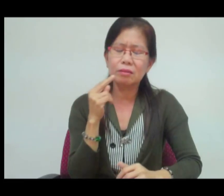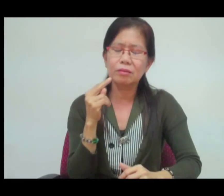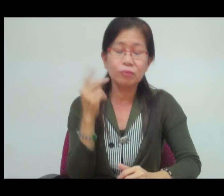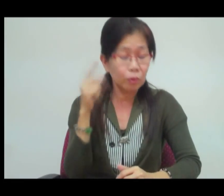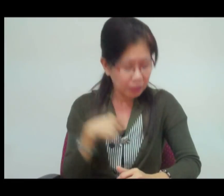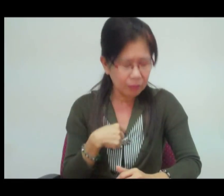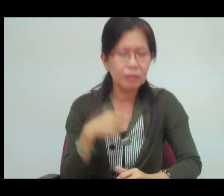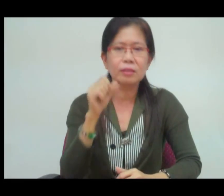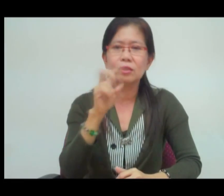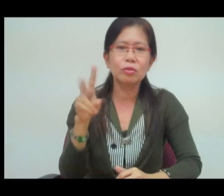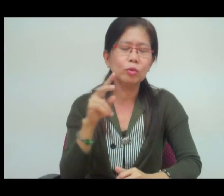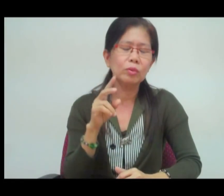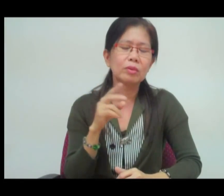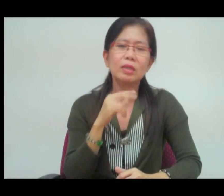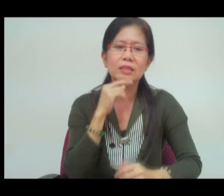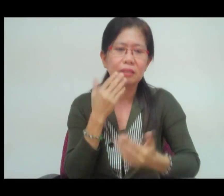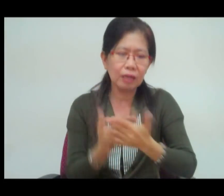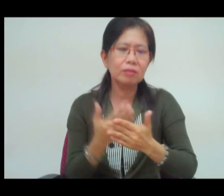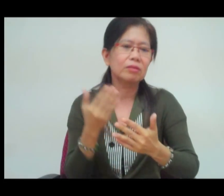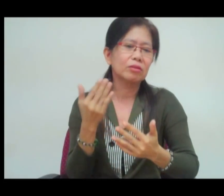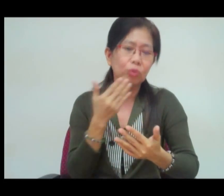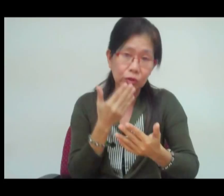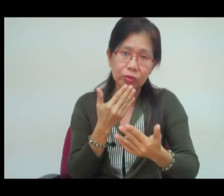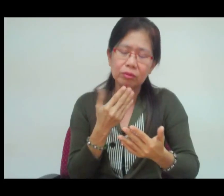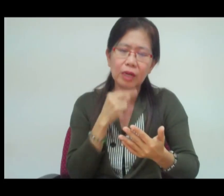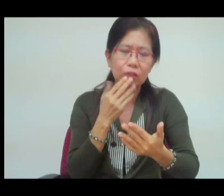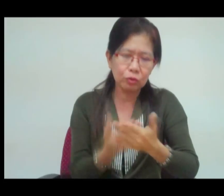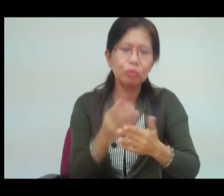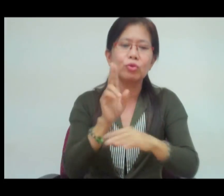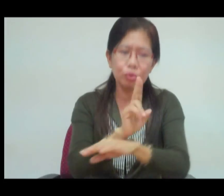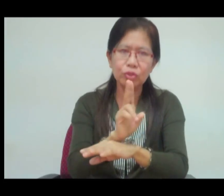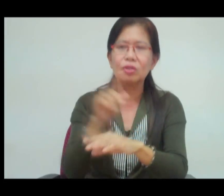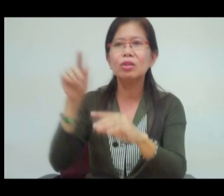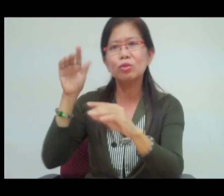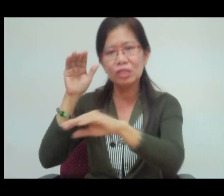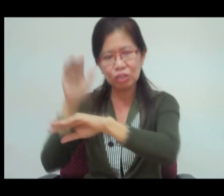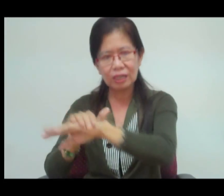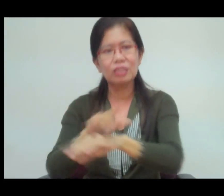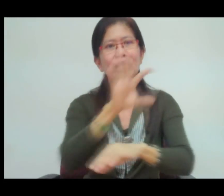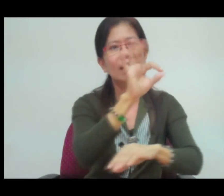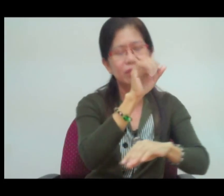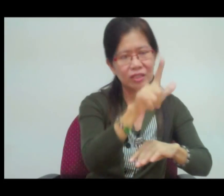for me. C2 is not good to use to teach English. FSL